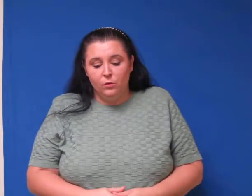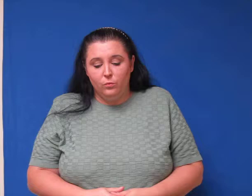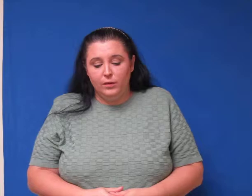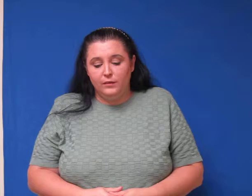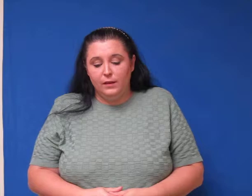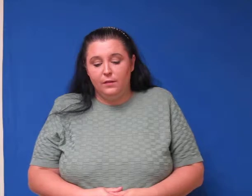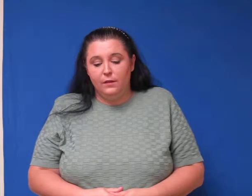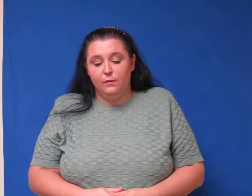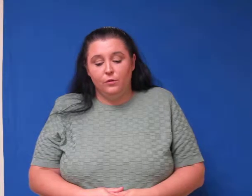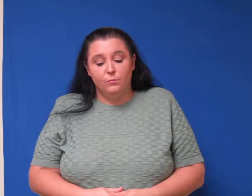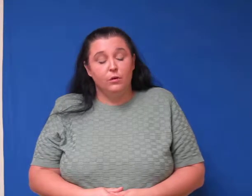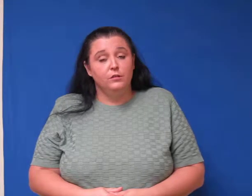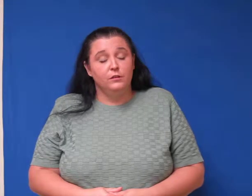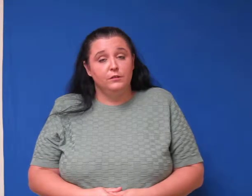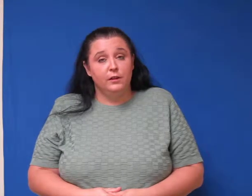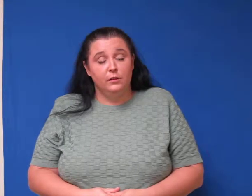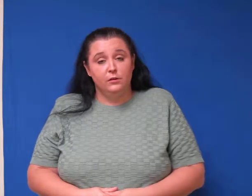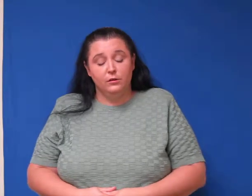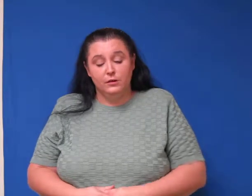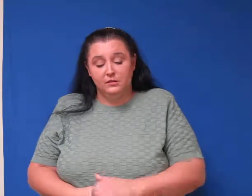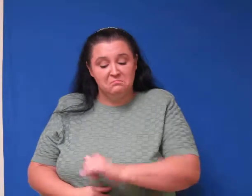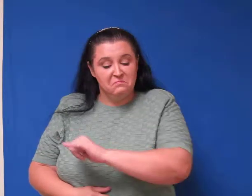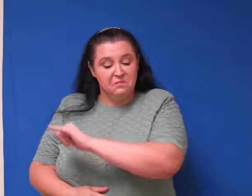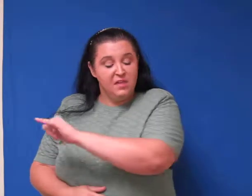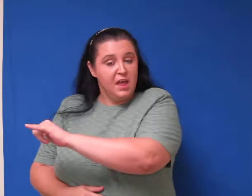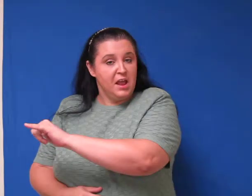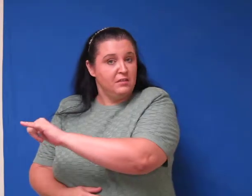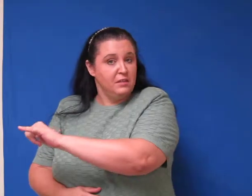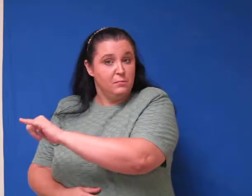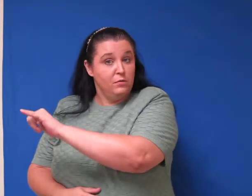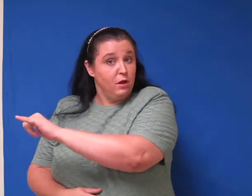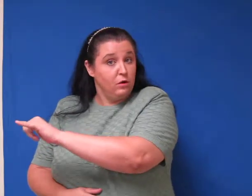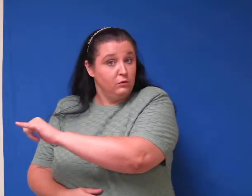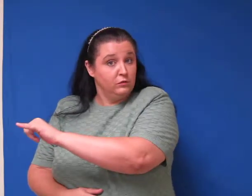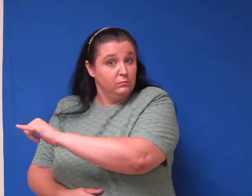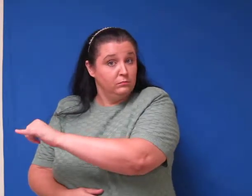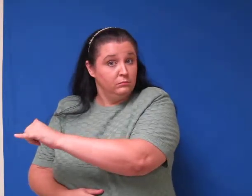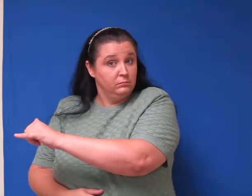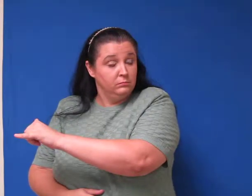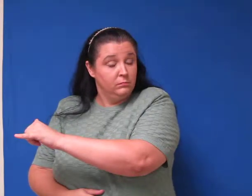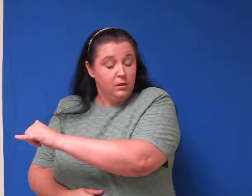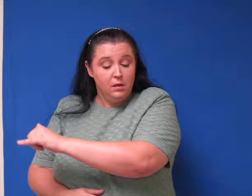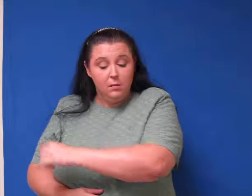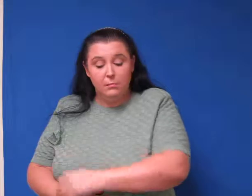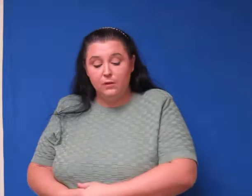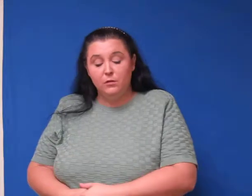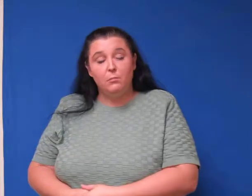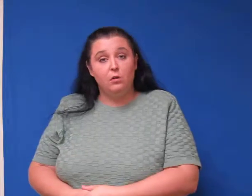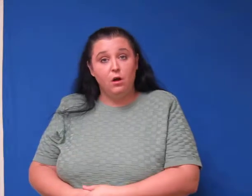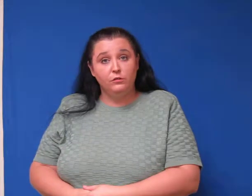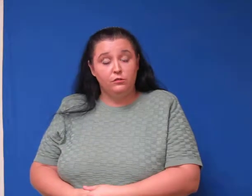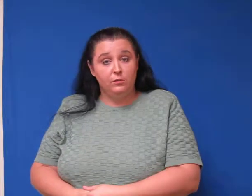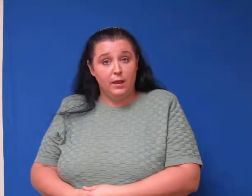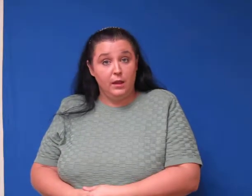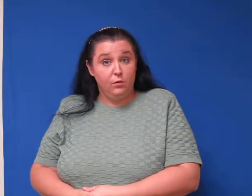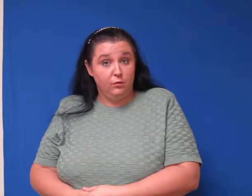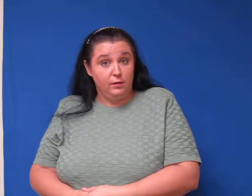We said that third person singular is they, them, those. But if it belongs to they or